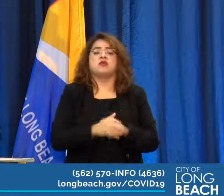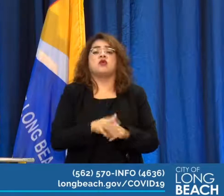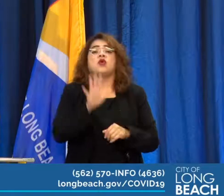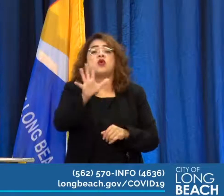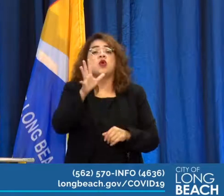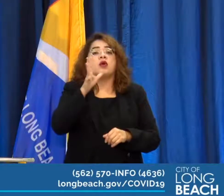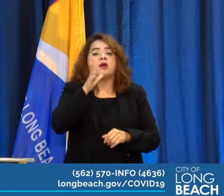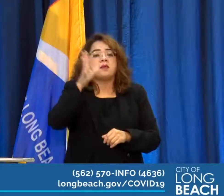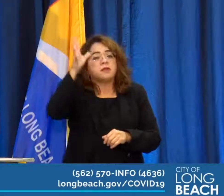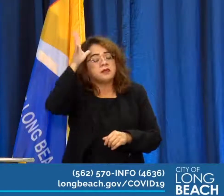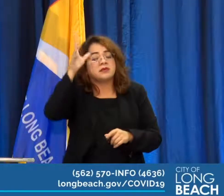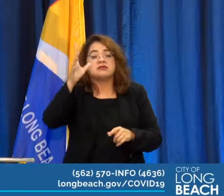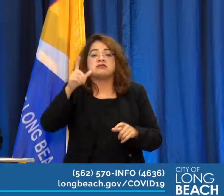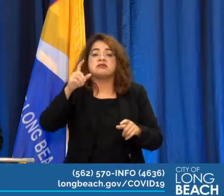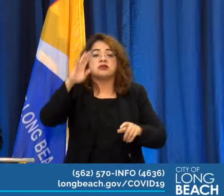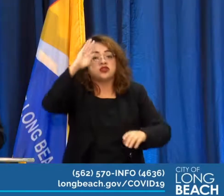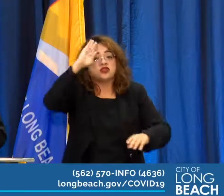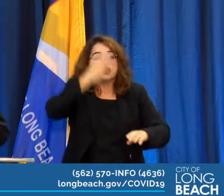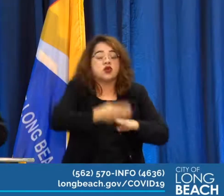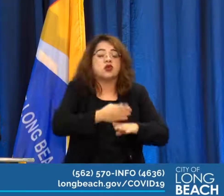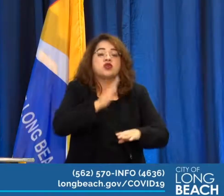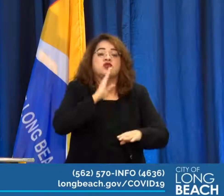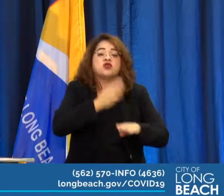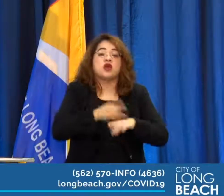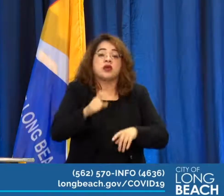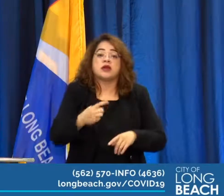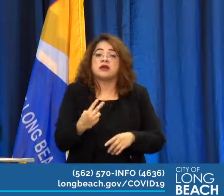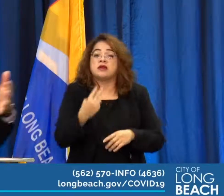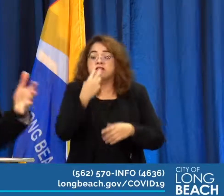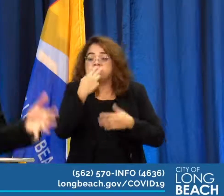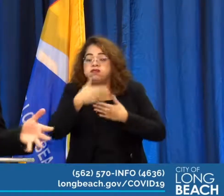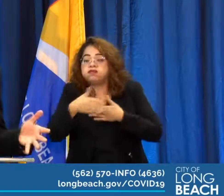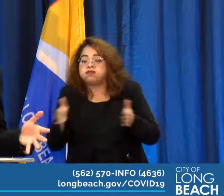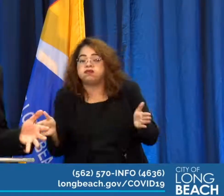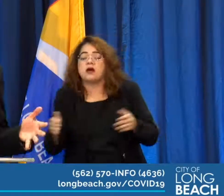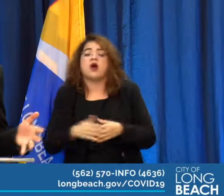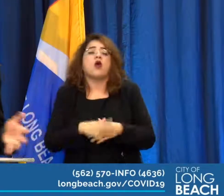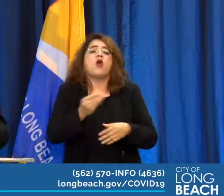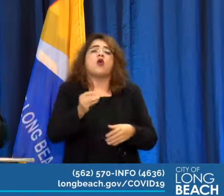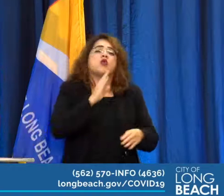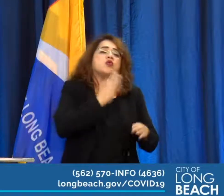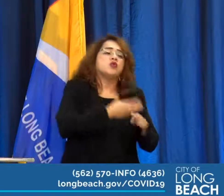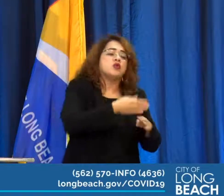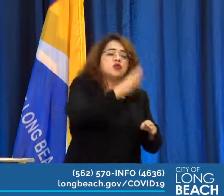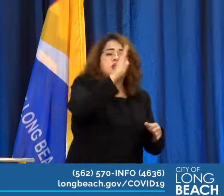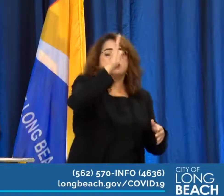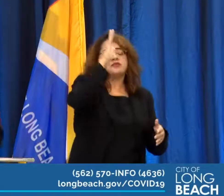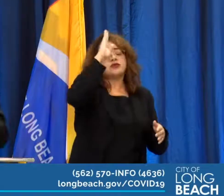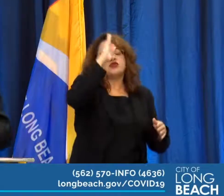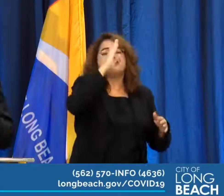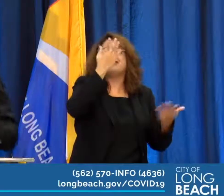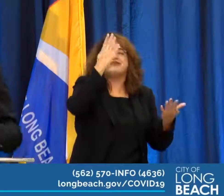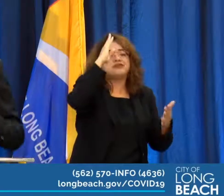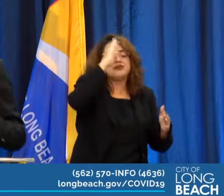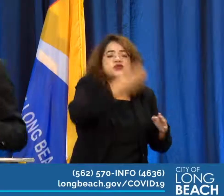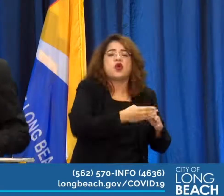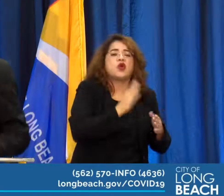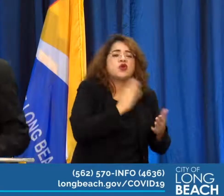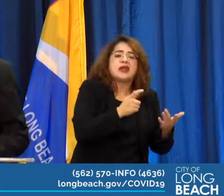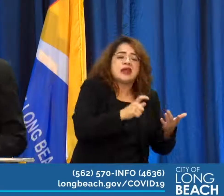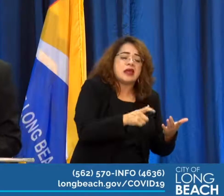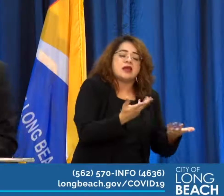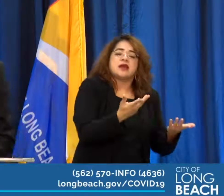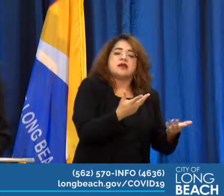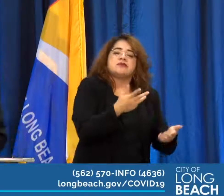needs a ventilator, if your son or daughter maybe gets hurt for another reason, but still needs the hospital access. Today we have